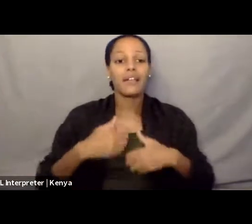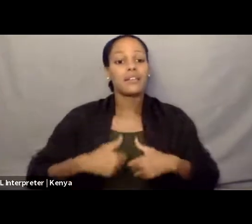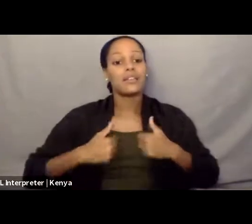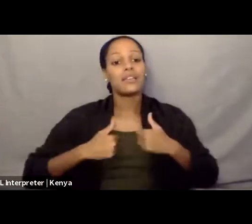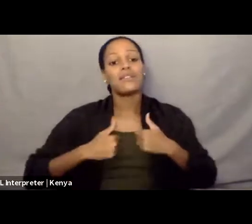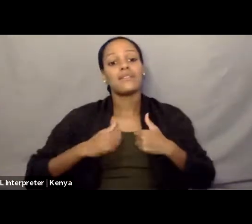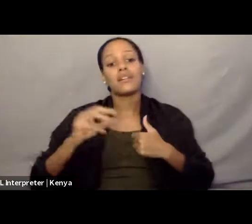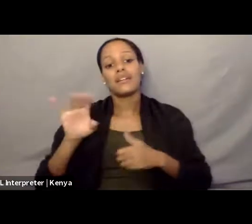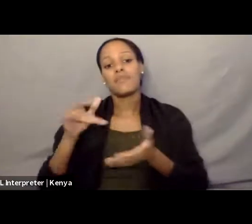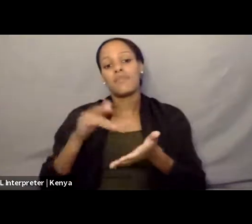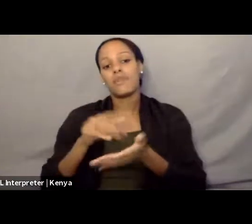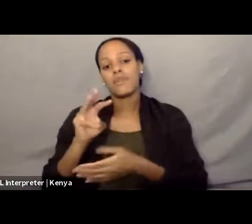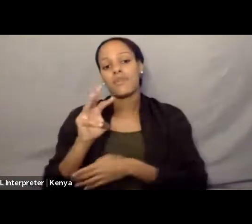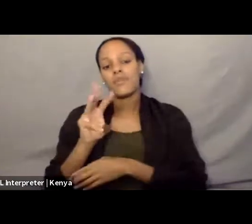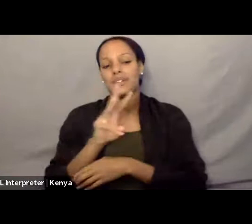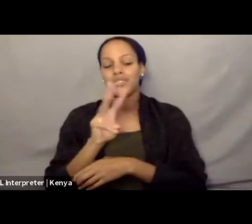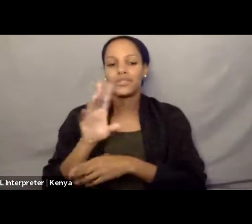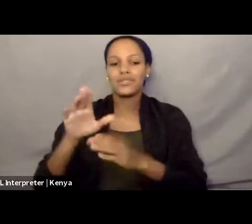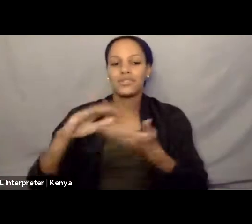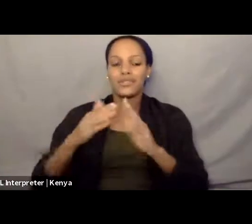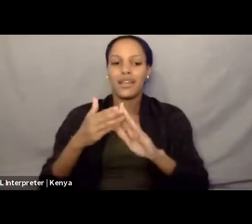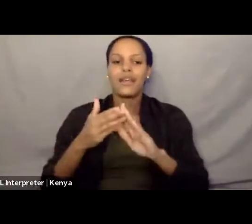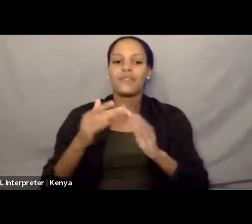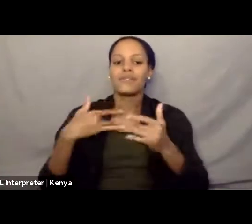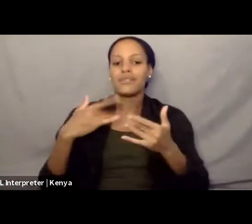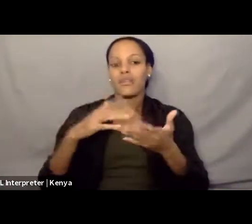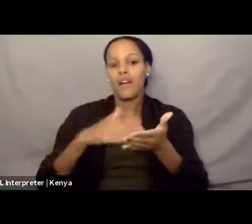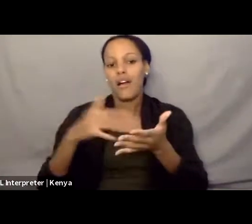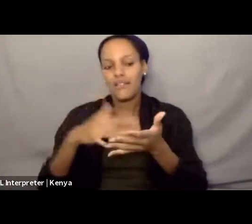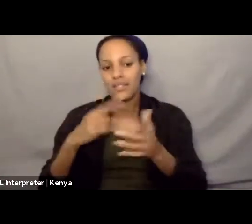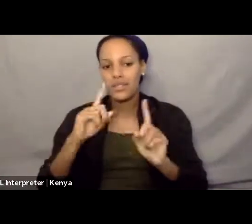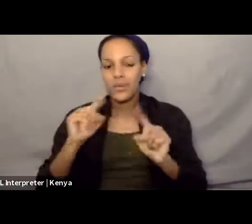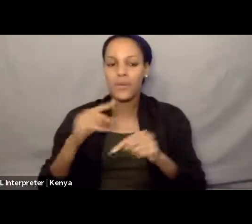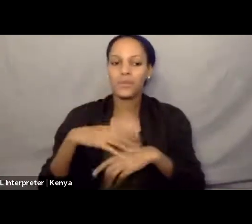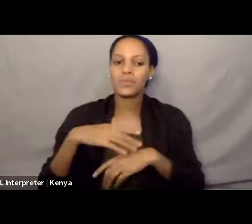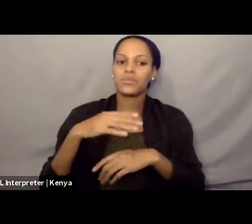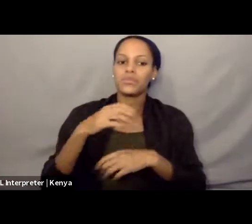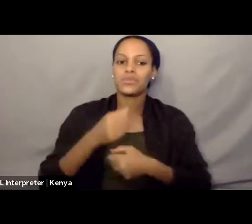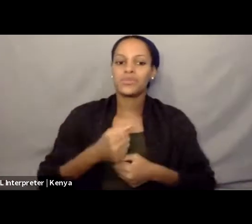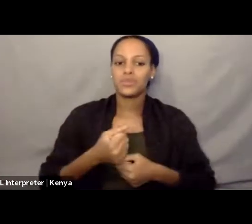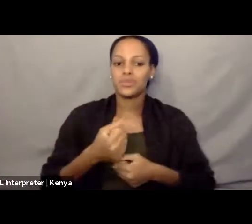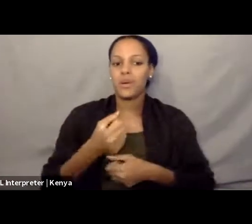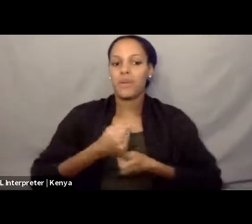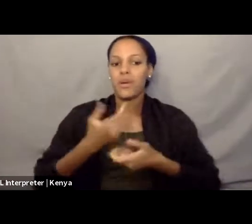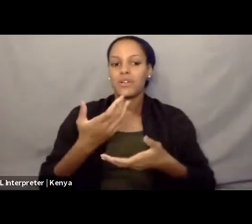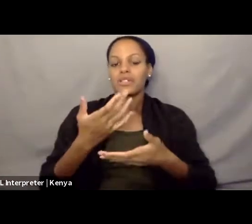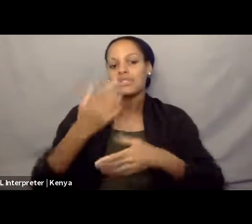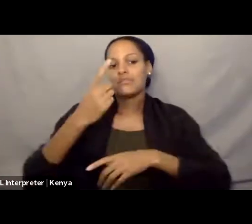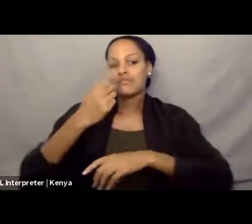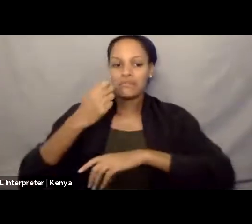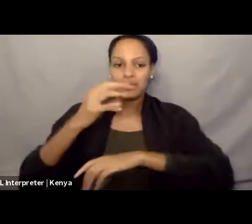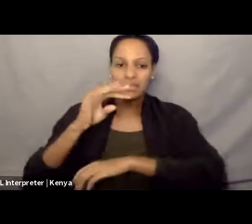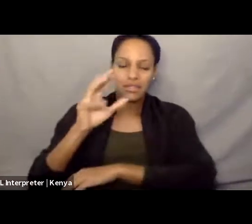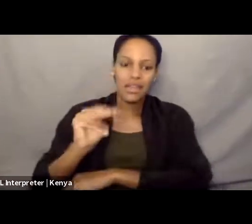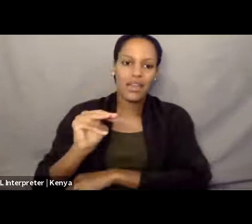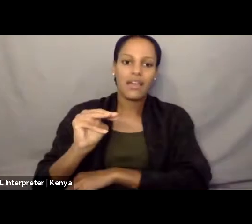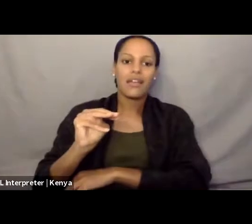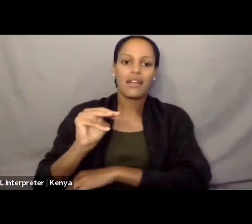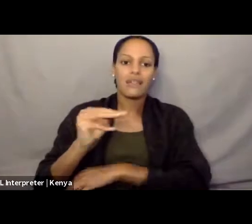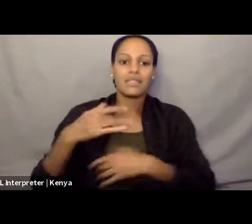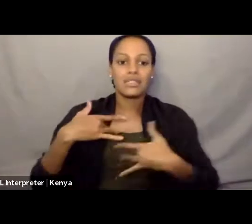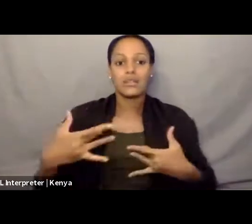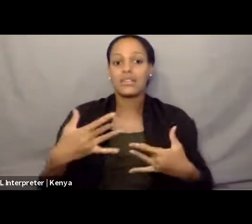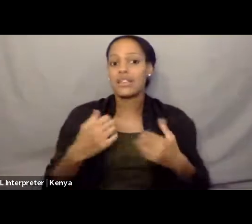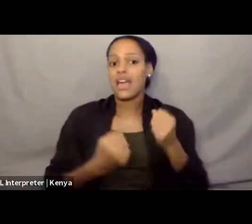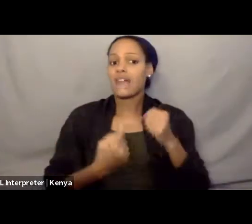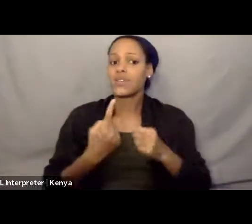month, the line into the poetry slam at a bar actually wraps around the block. And inside, all variety of people share their